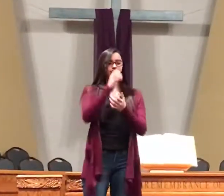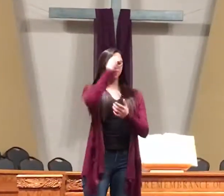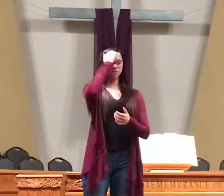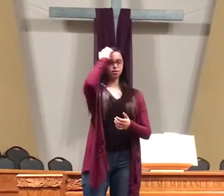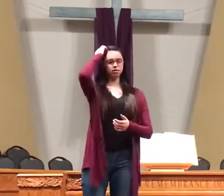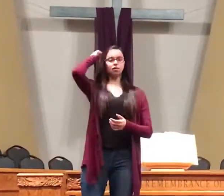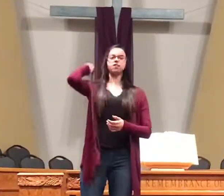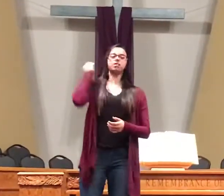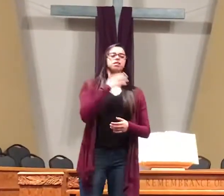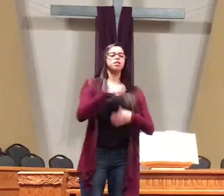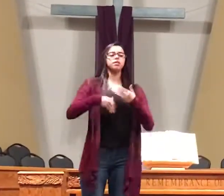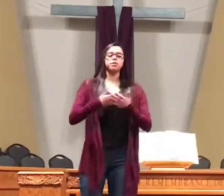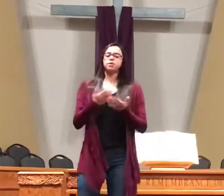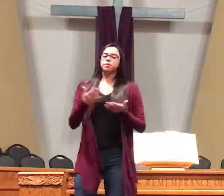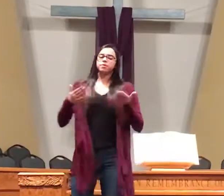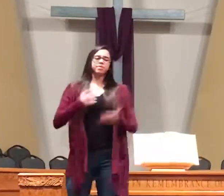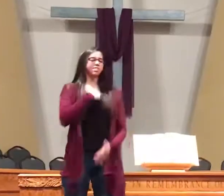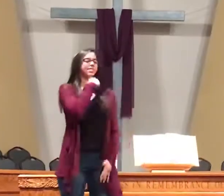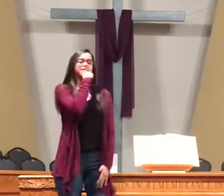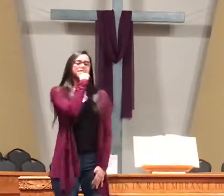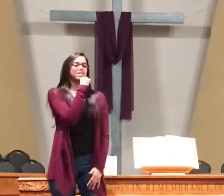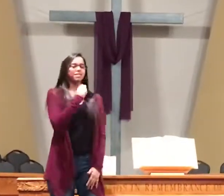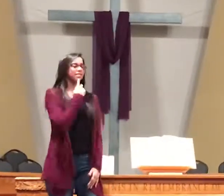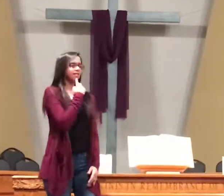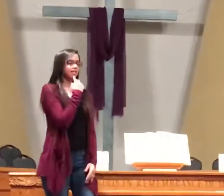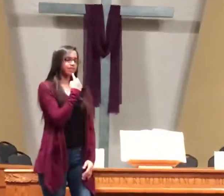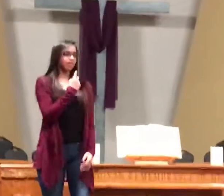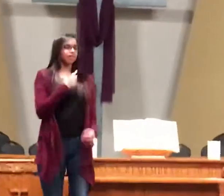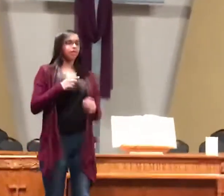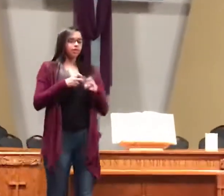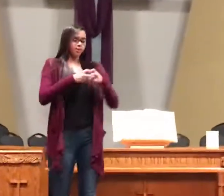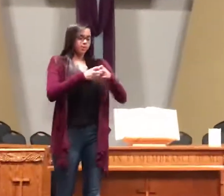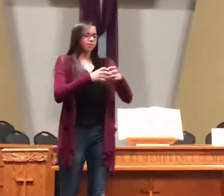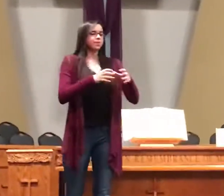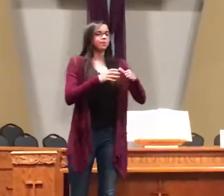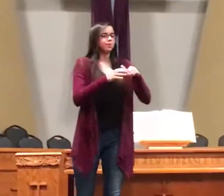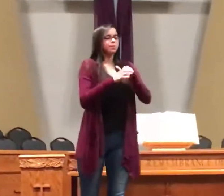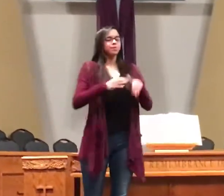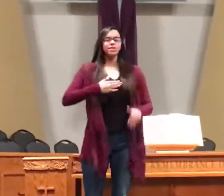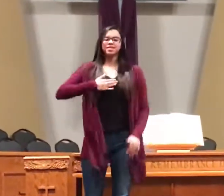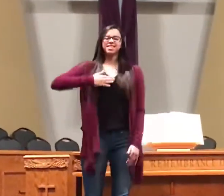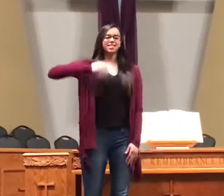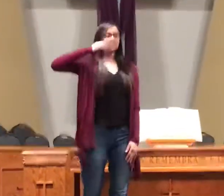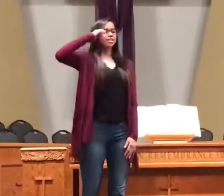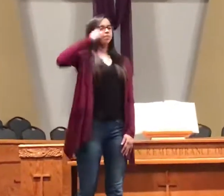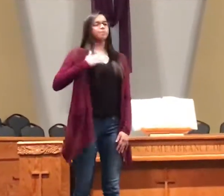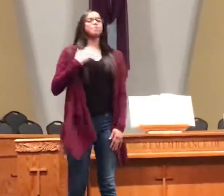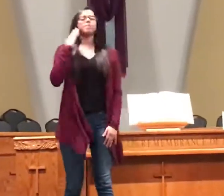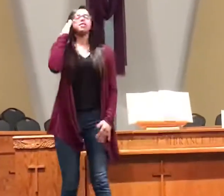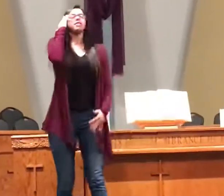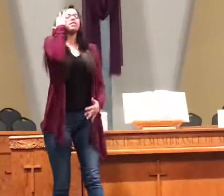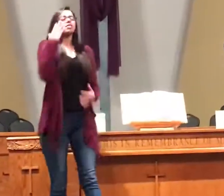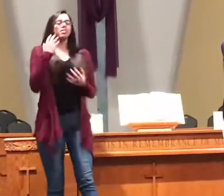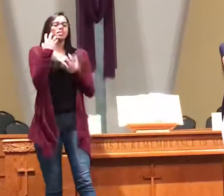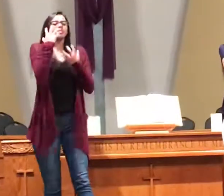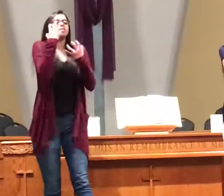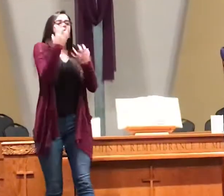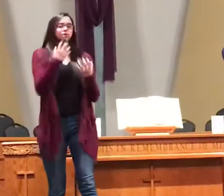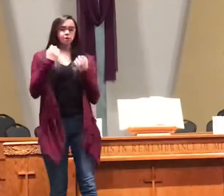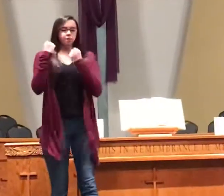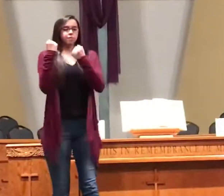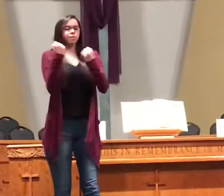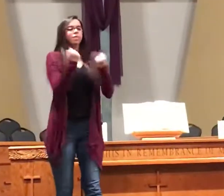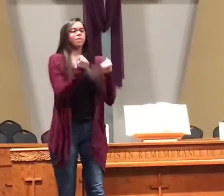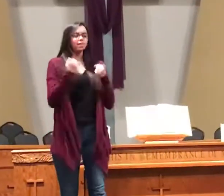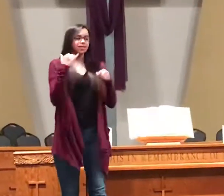still believe. And all of those things I didn't say, wrecking balls inside my brain. I